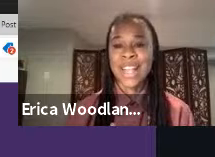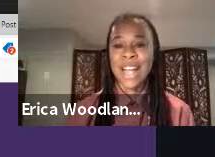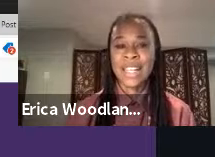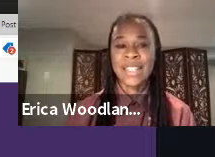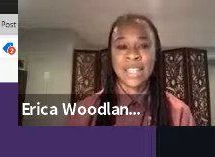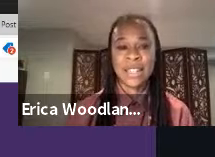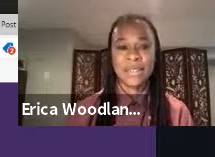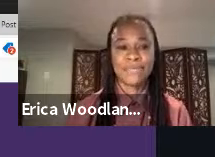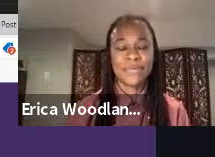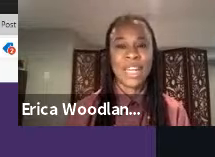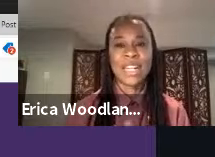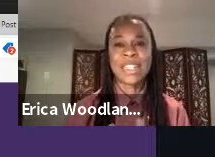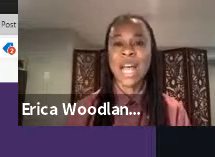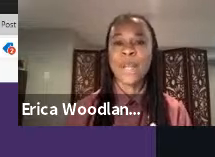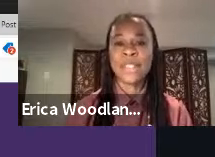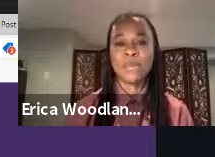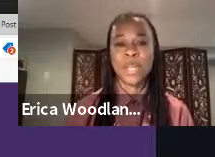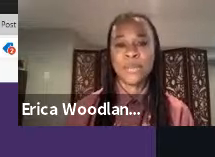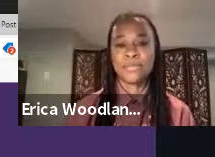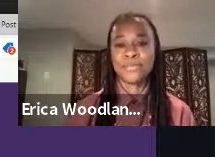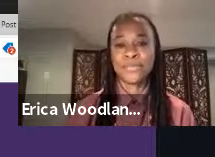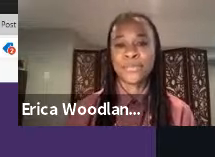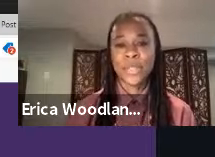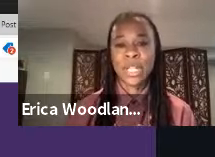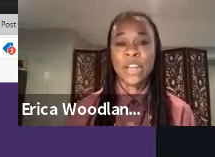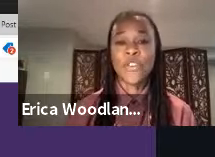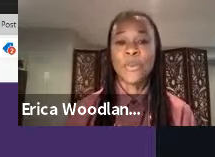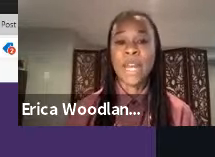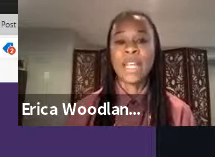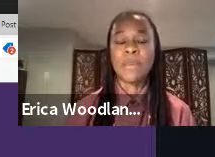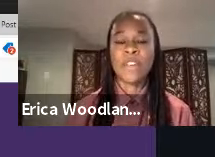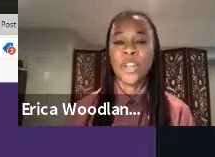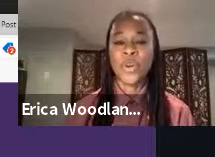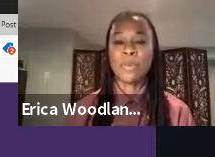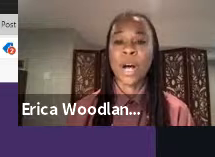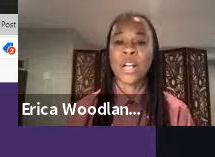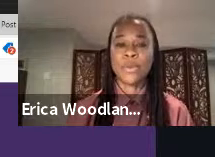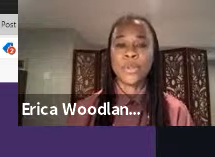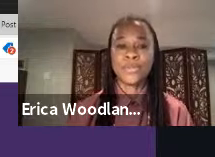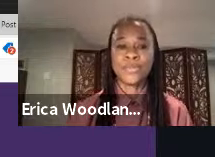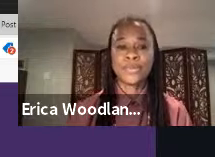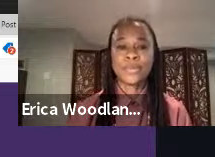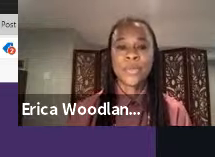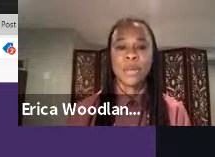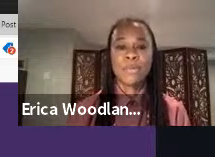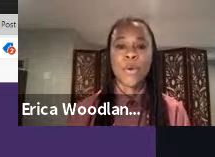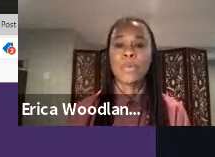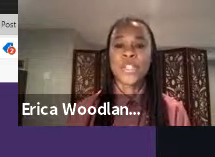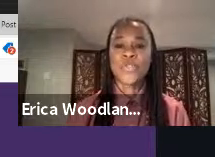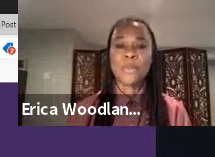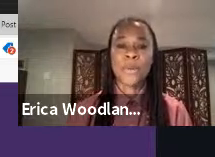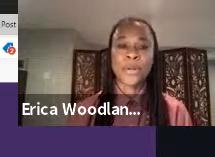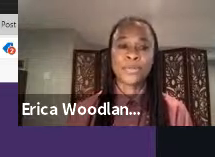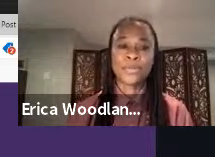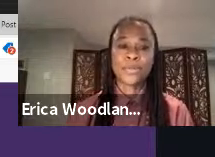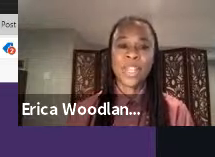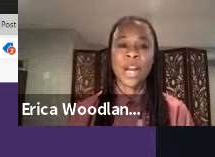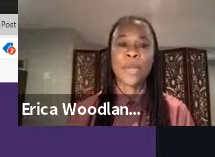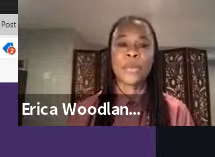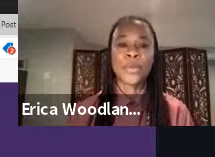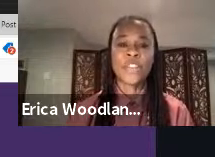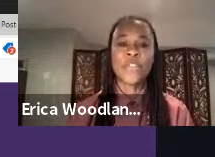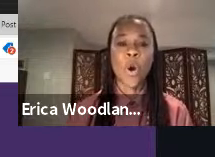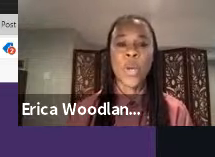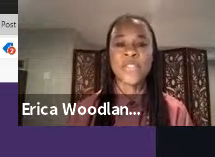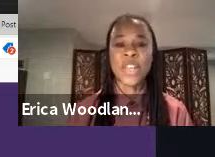proposing is not easy, and it is not meant to be. And for many, it may feel impossible. But we must remember that